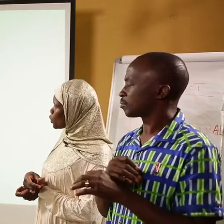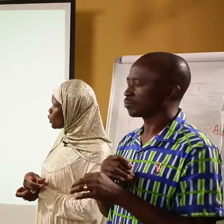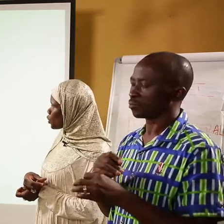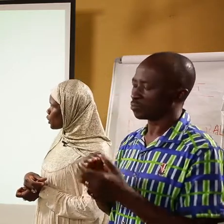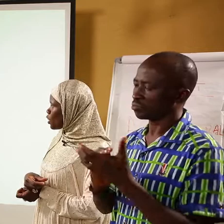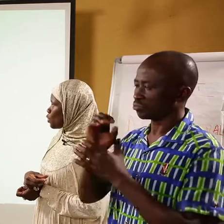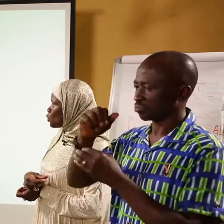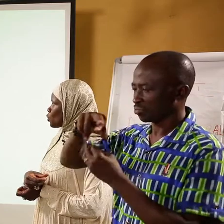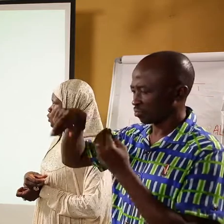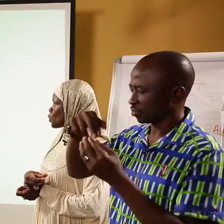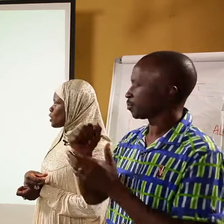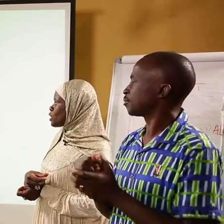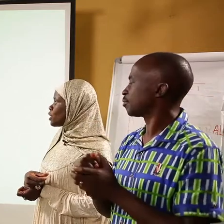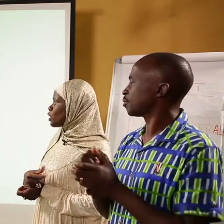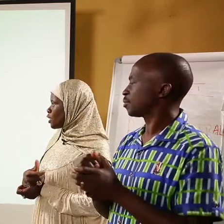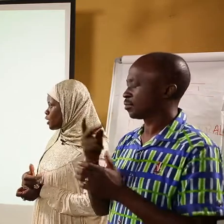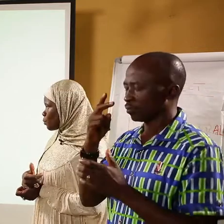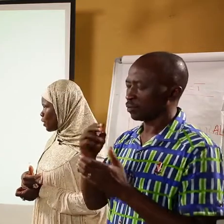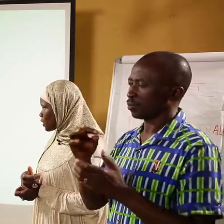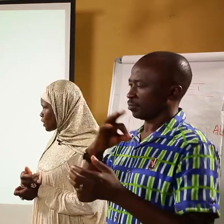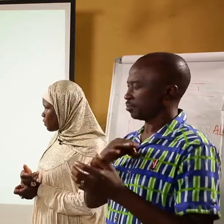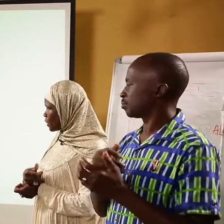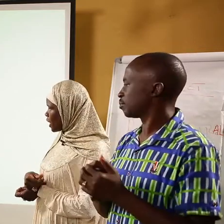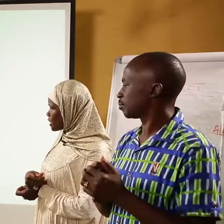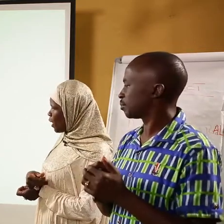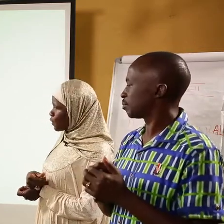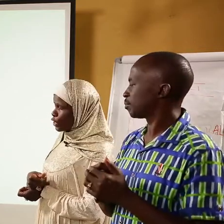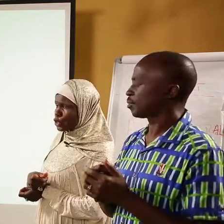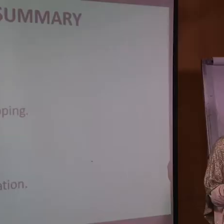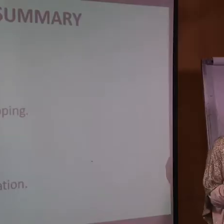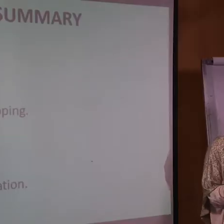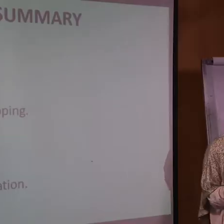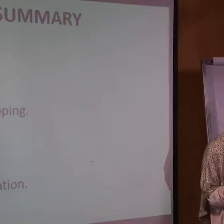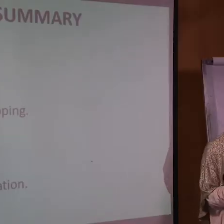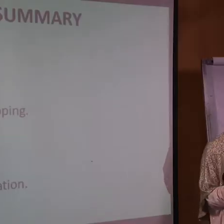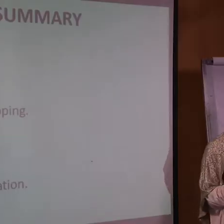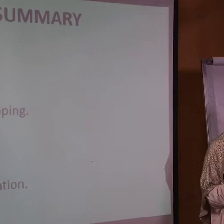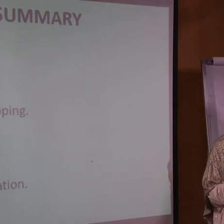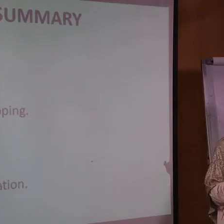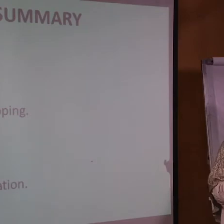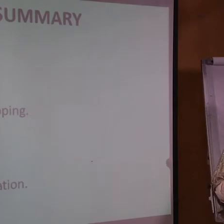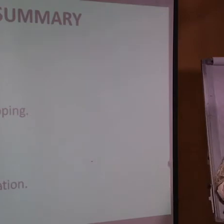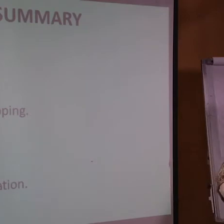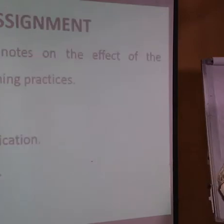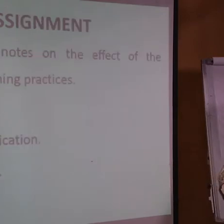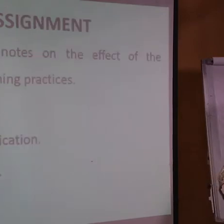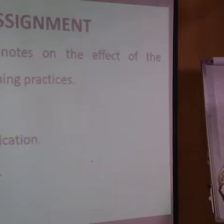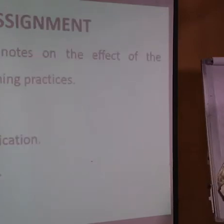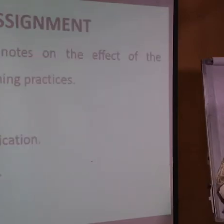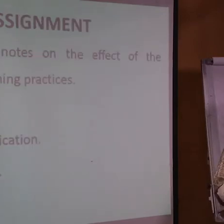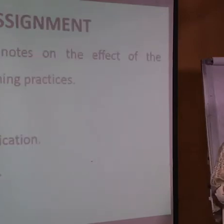crop rotation, which we also see its merit, fertilizer application, merit and